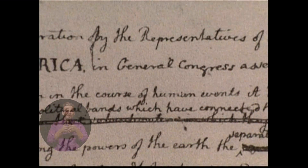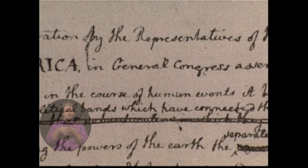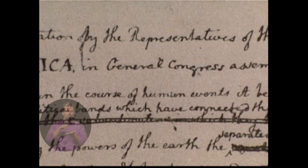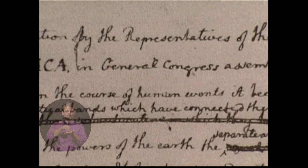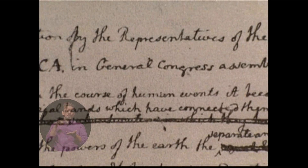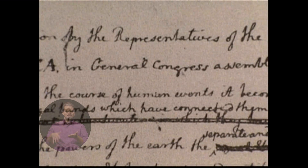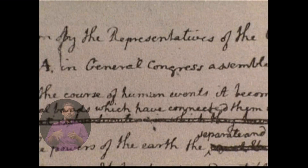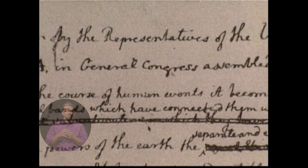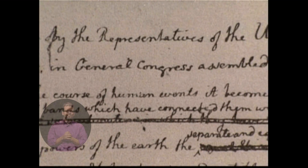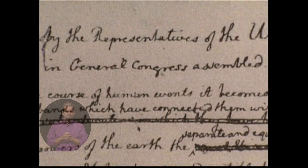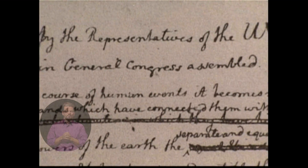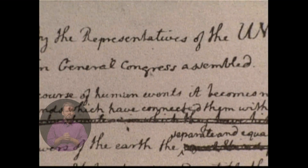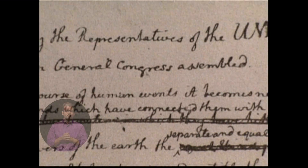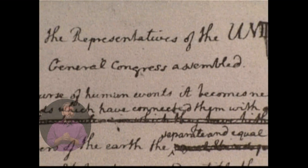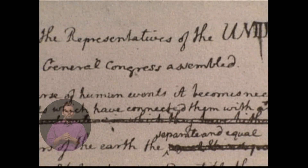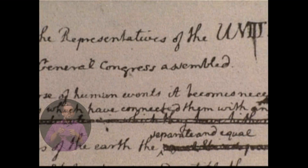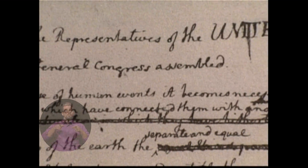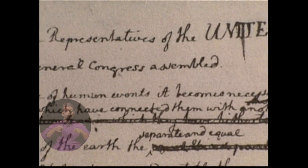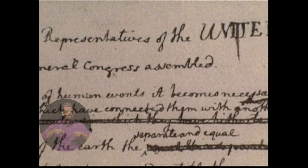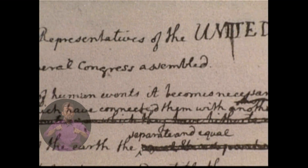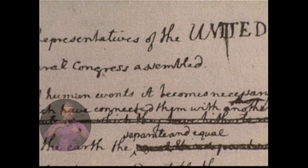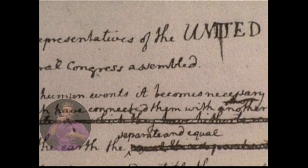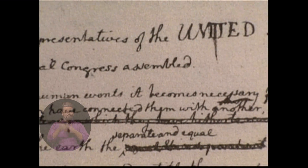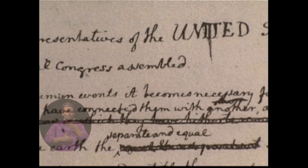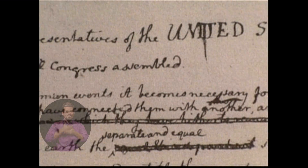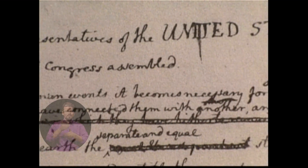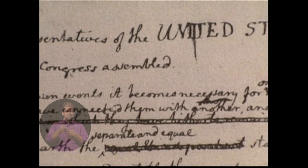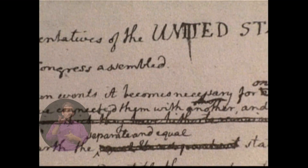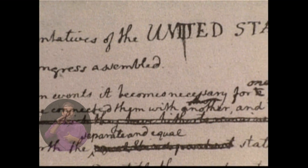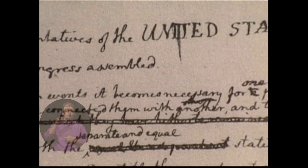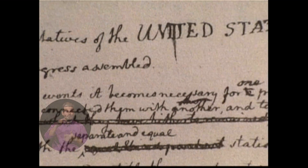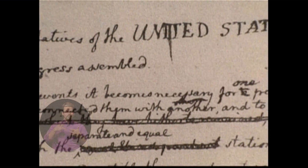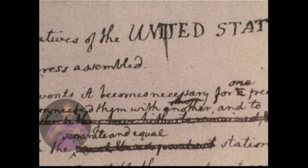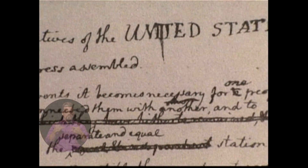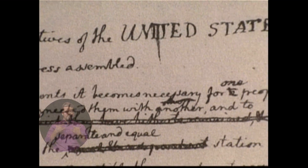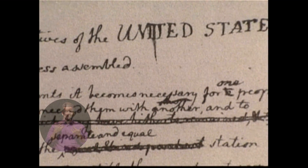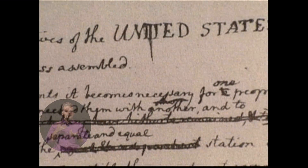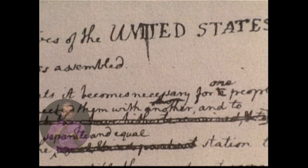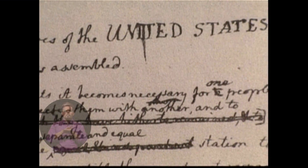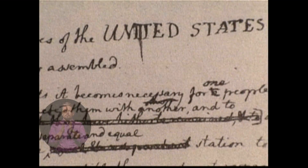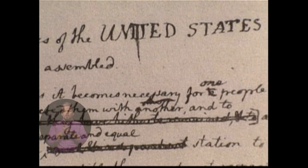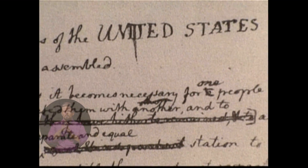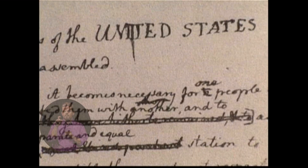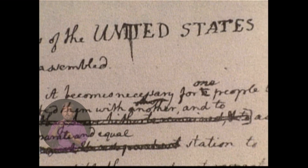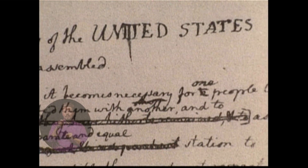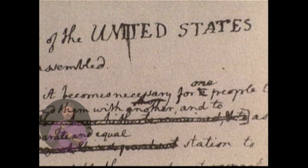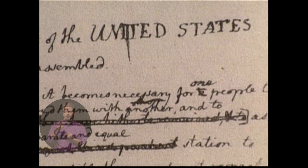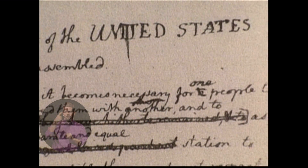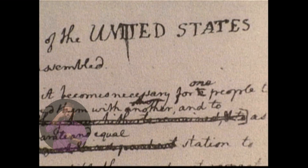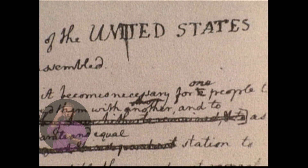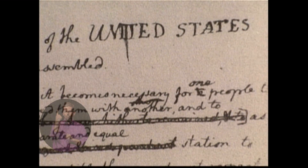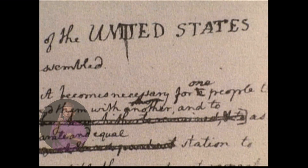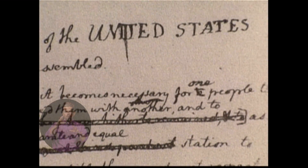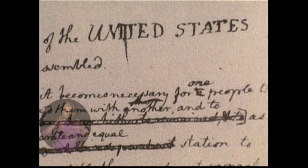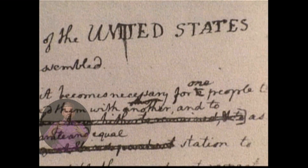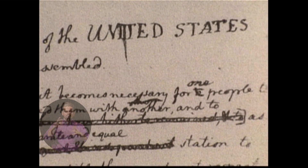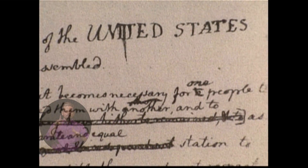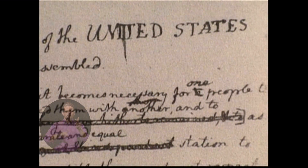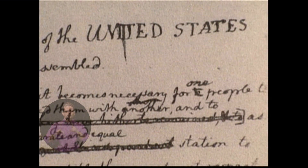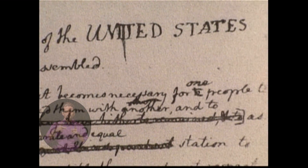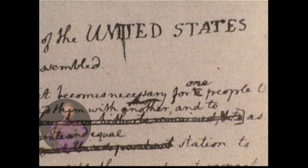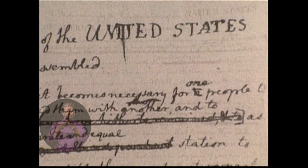the course of human events, it becomes necessary for one people to dissolve the political bands which have connected them with